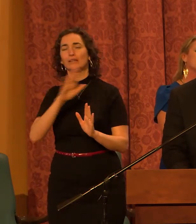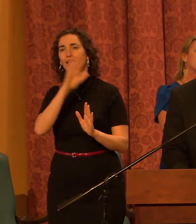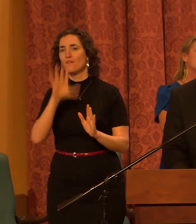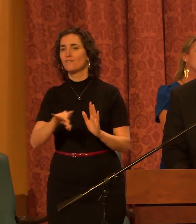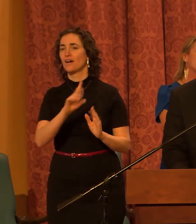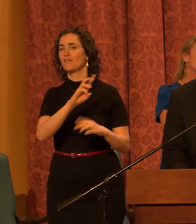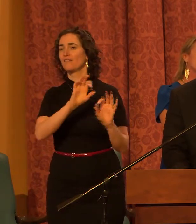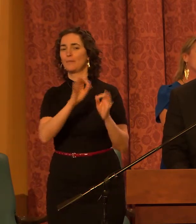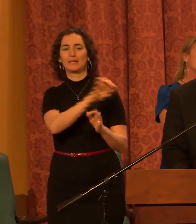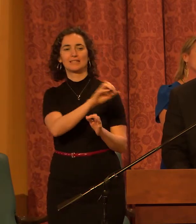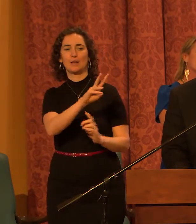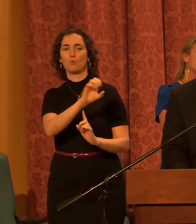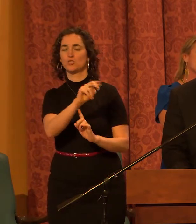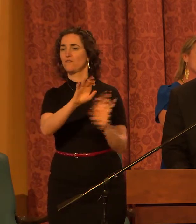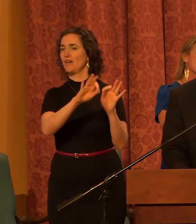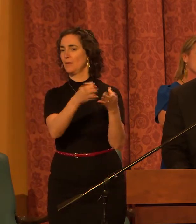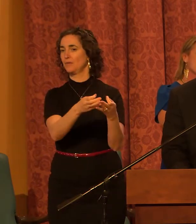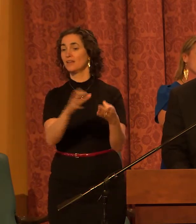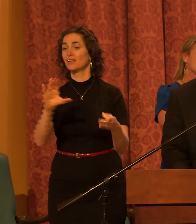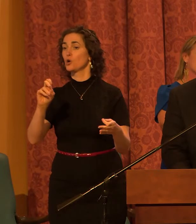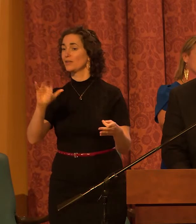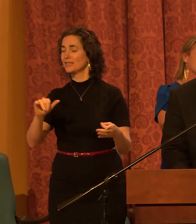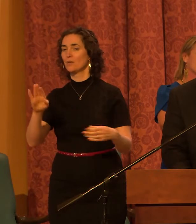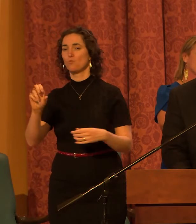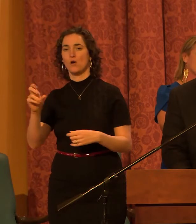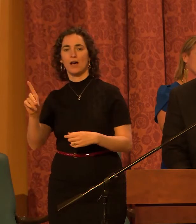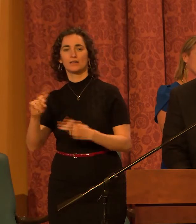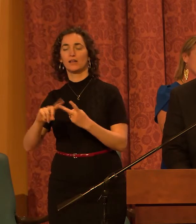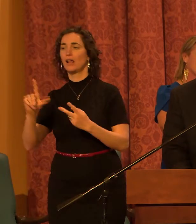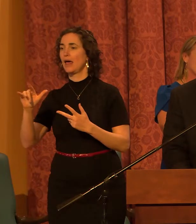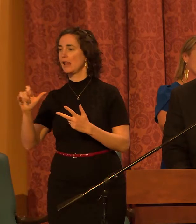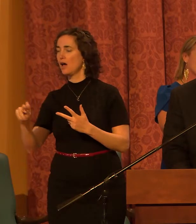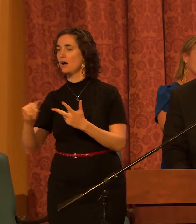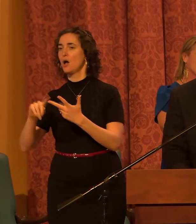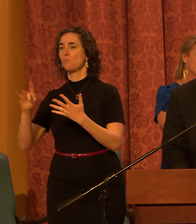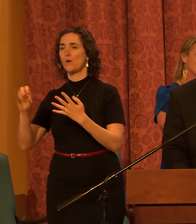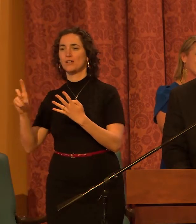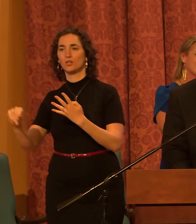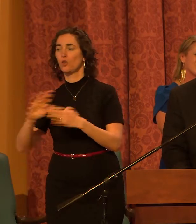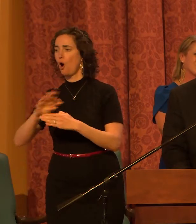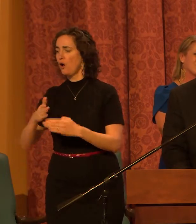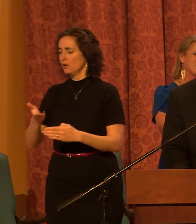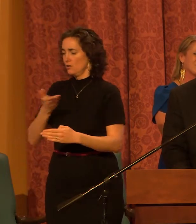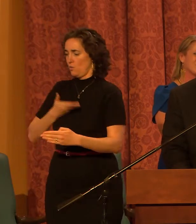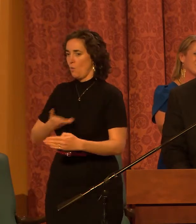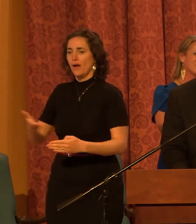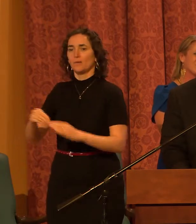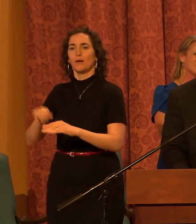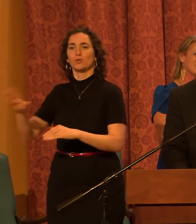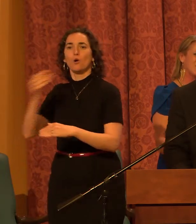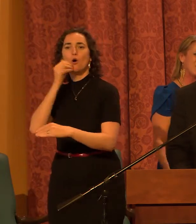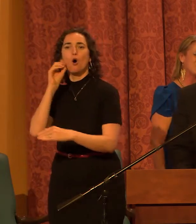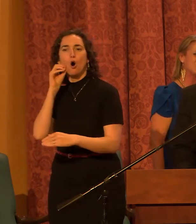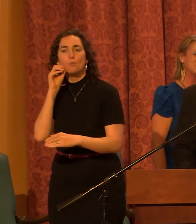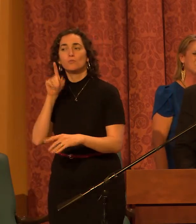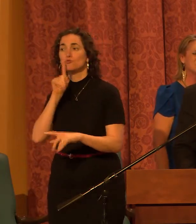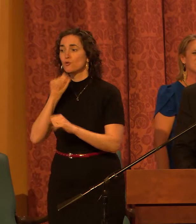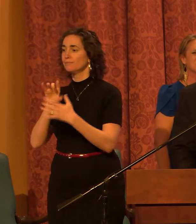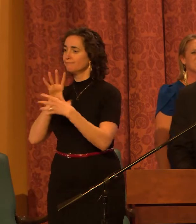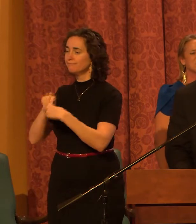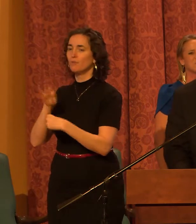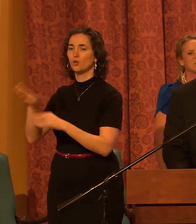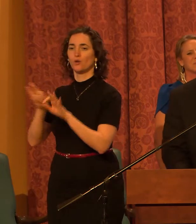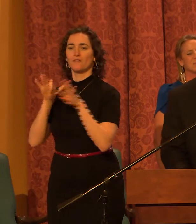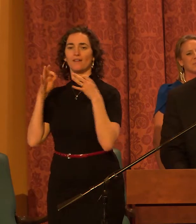family like the Wilsons. Cody, Brad, Layla, and Braden have always made me feel so welcome in their home, like a true member of their